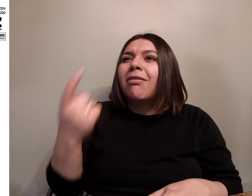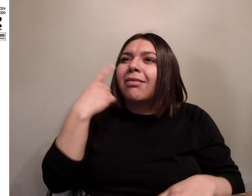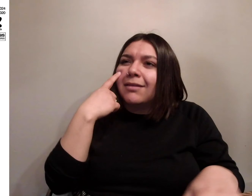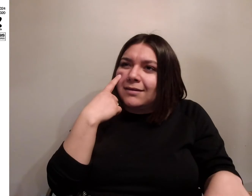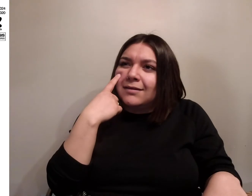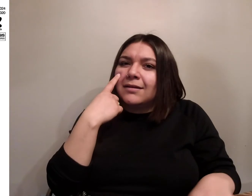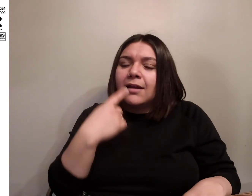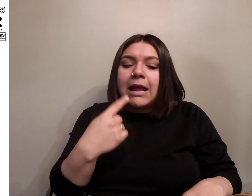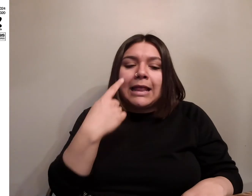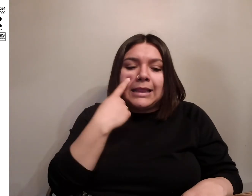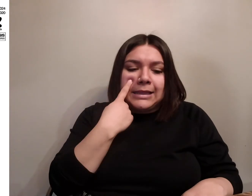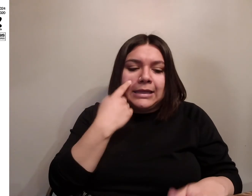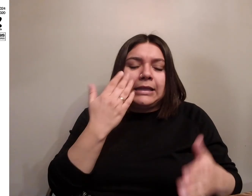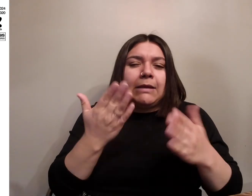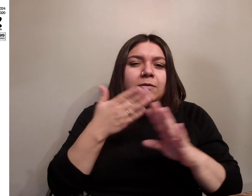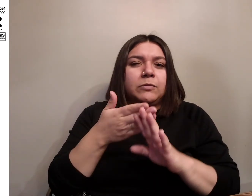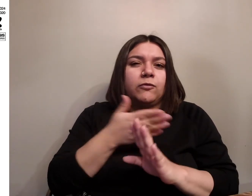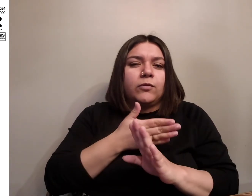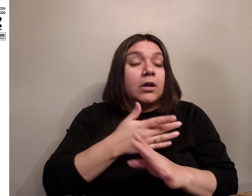texts of fascism. I